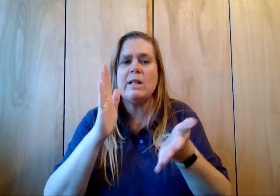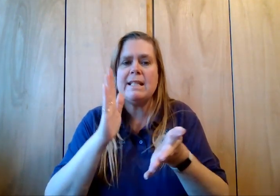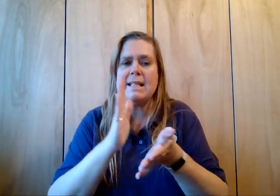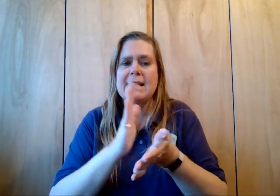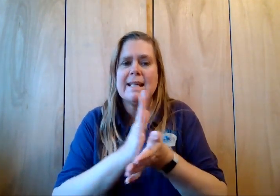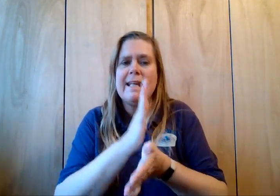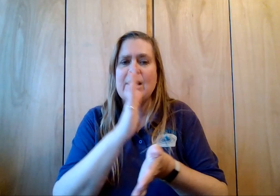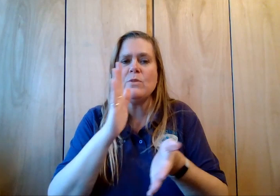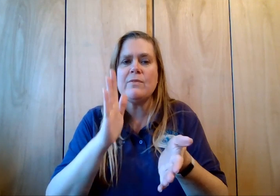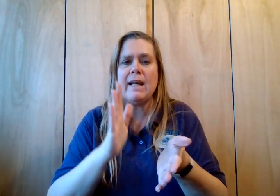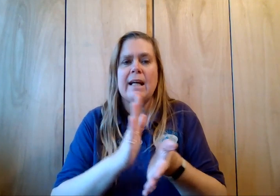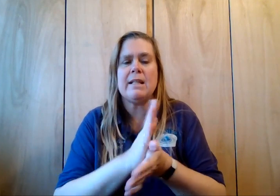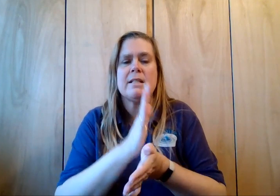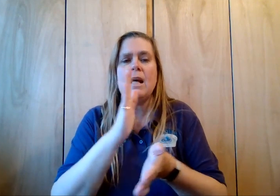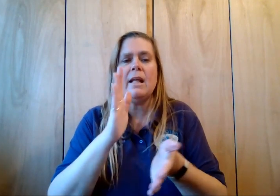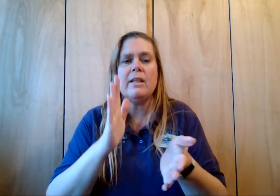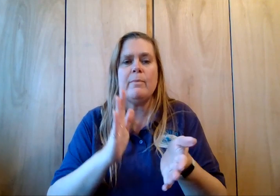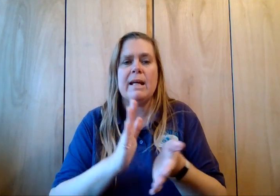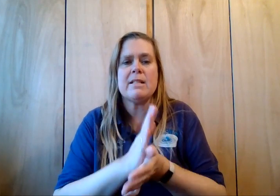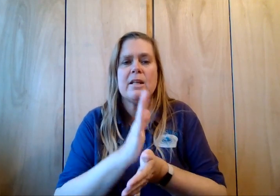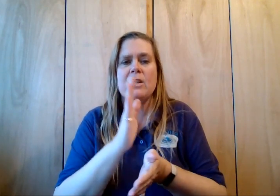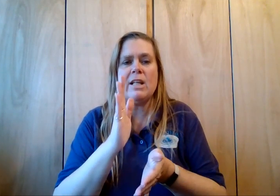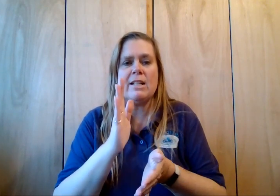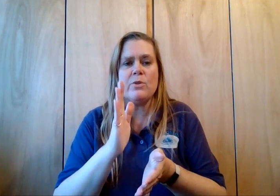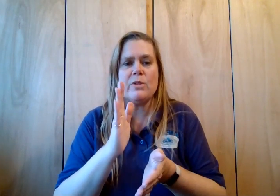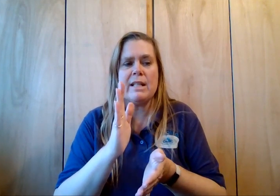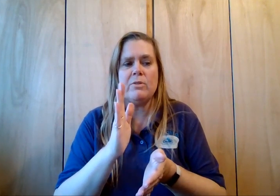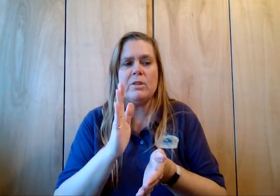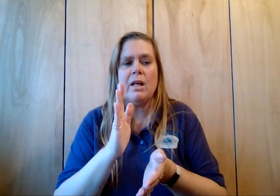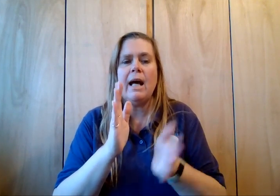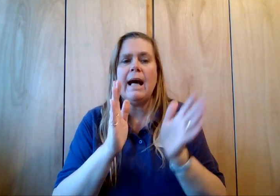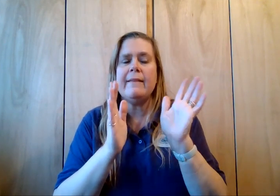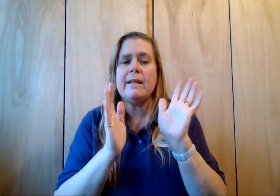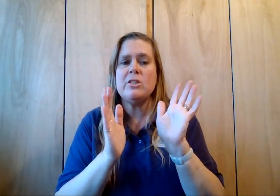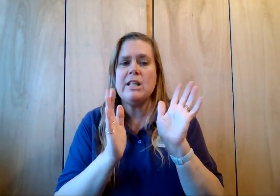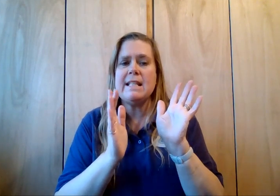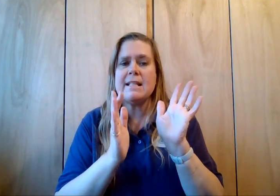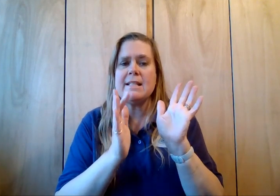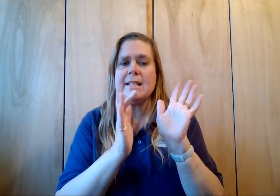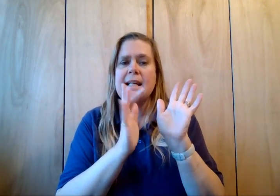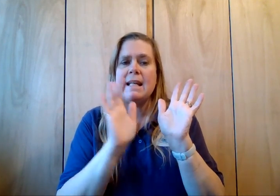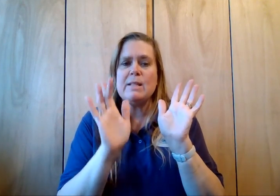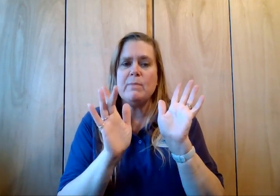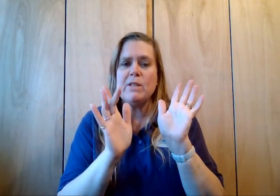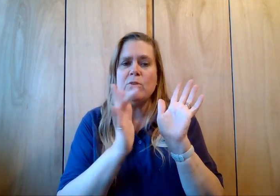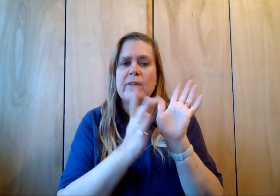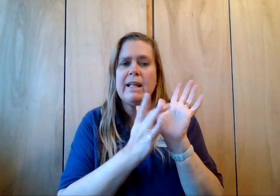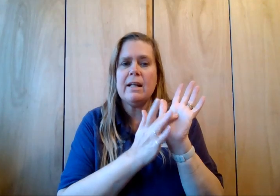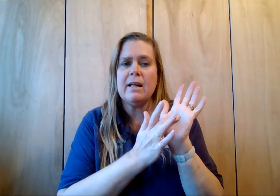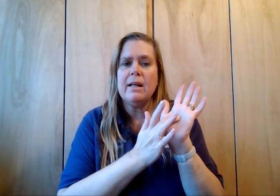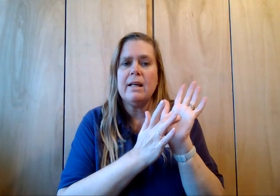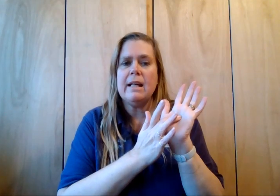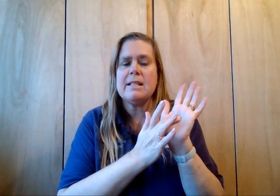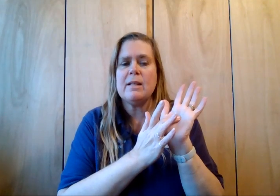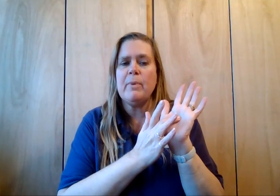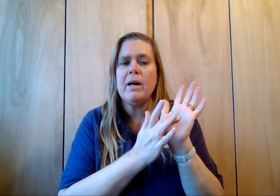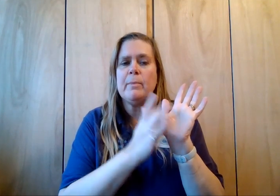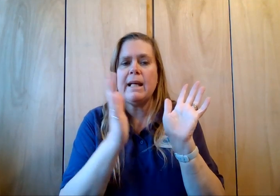the heels of the hand that makes a gentle sound. And then Jesus is middle finger into the palm of the hand,